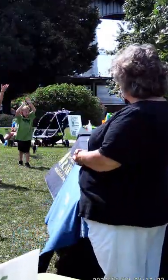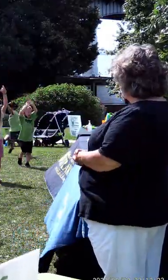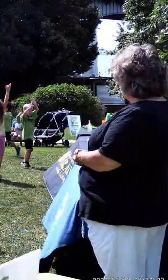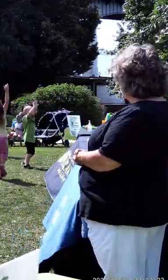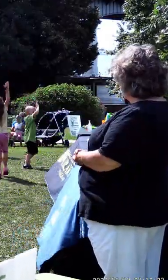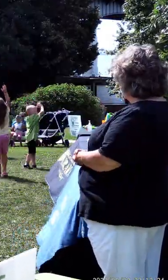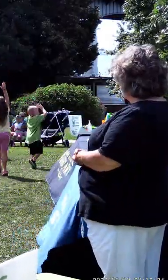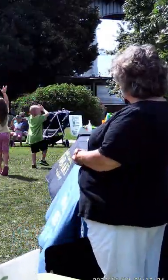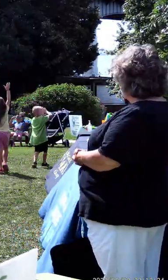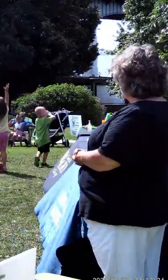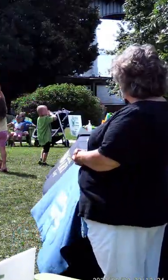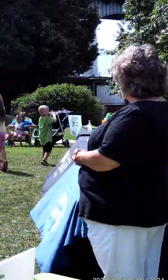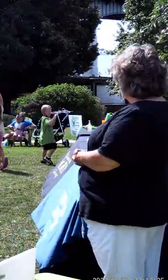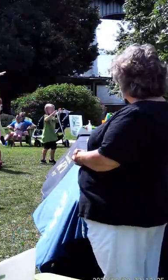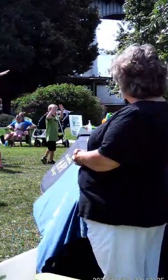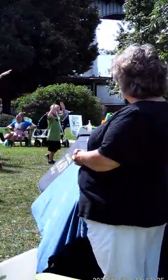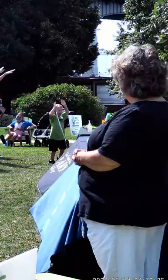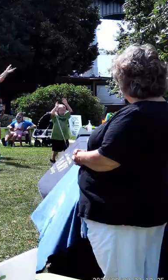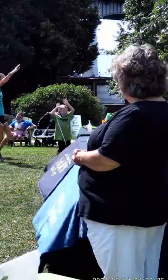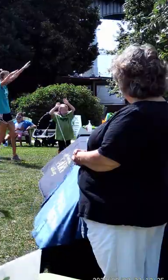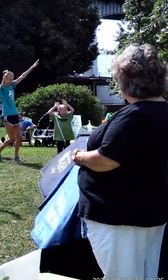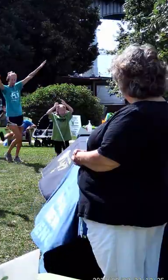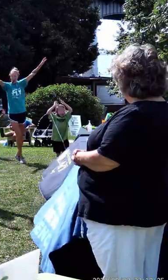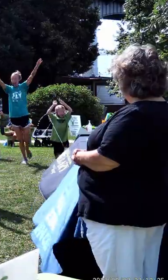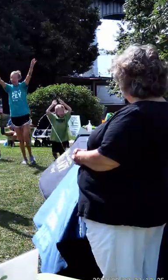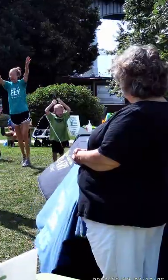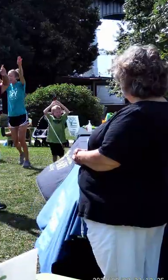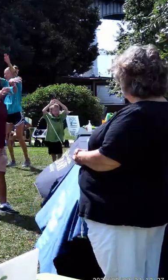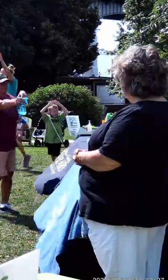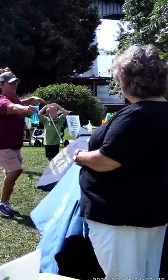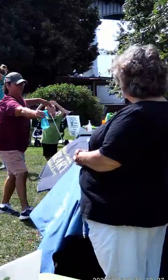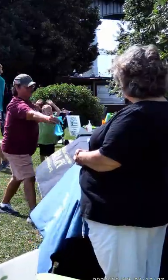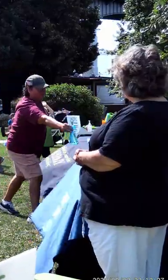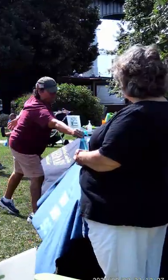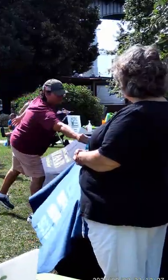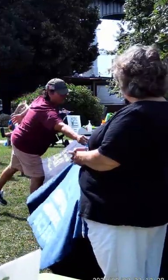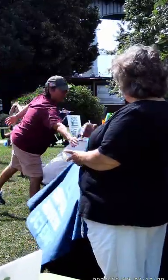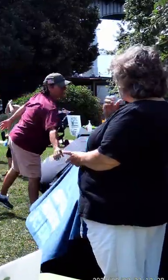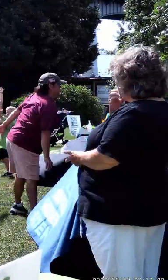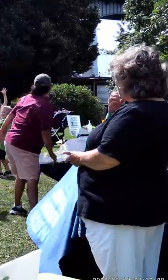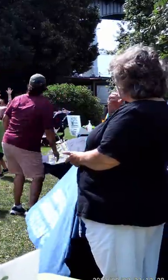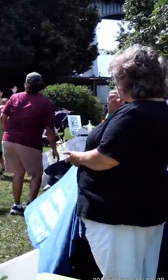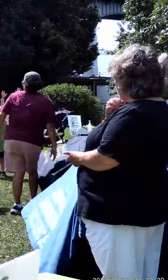Whoa, whoa, whoa. You got some crazy arms going on.